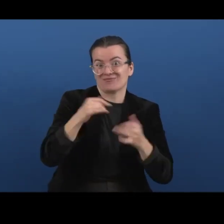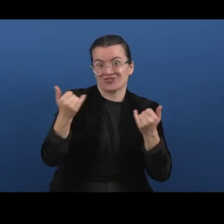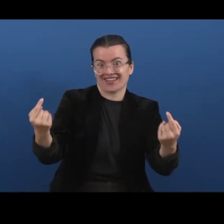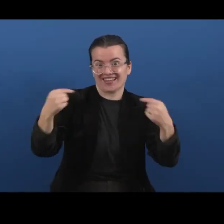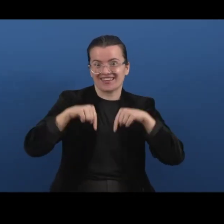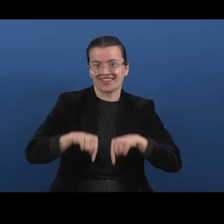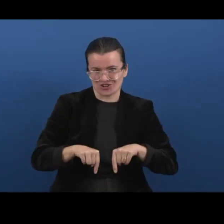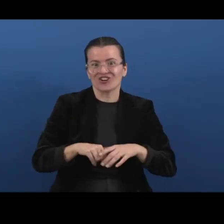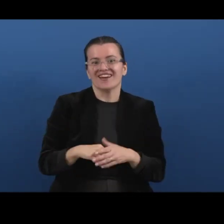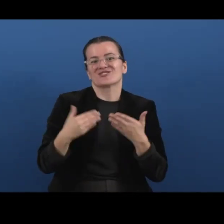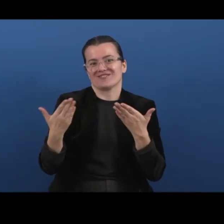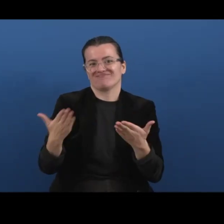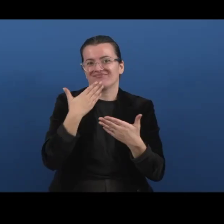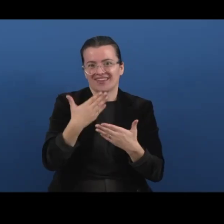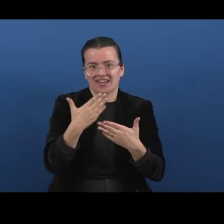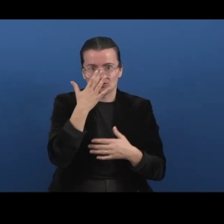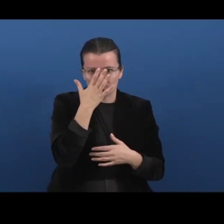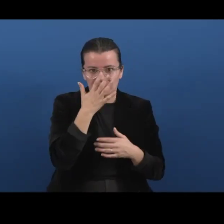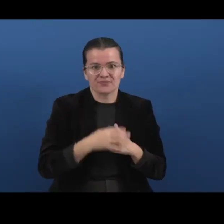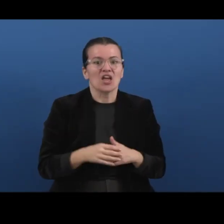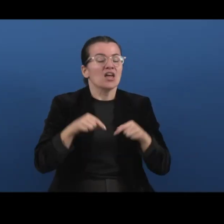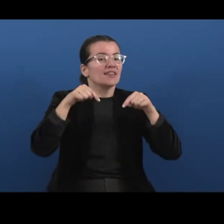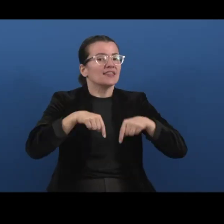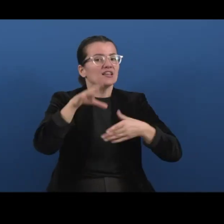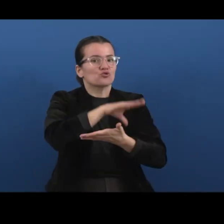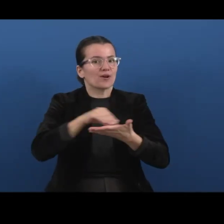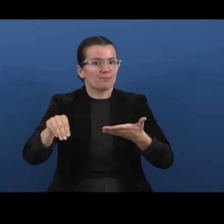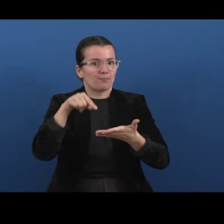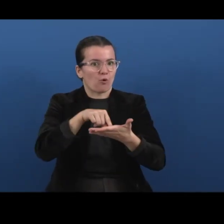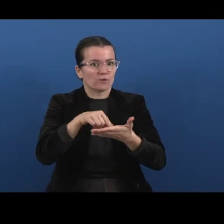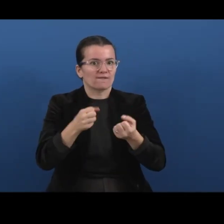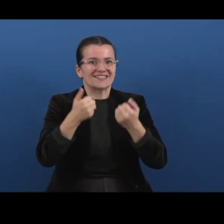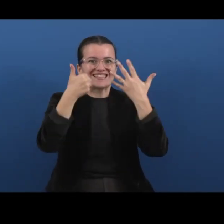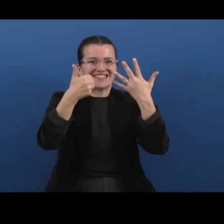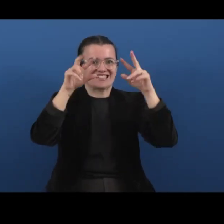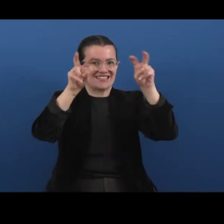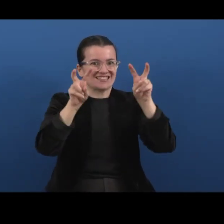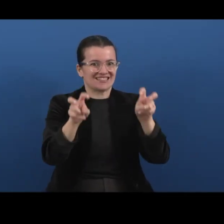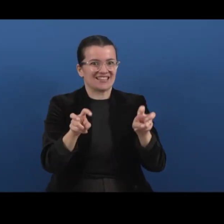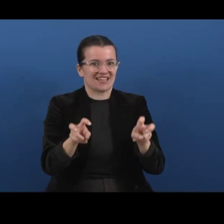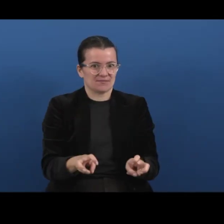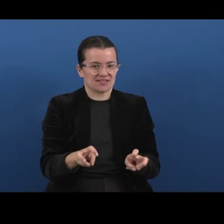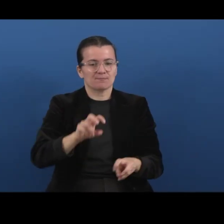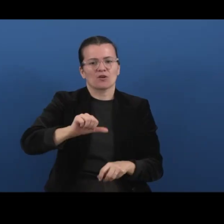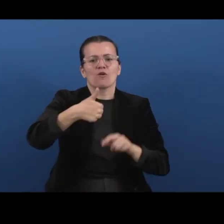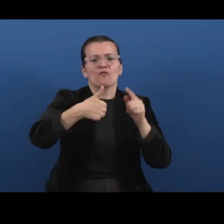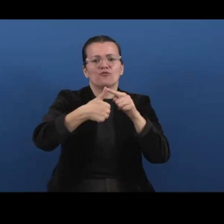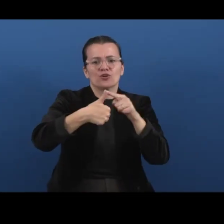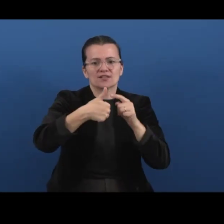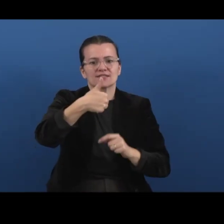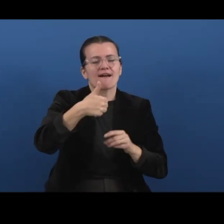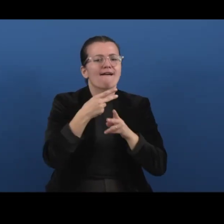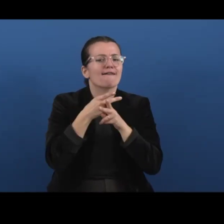that arise from the report's analysis. Number 1, aligning care policies with workforce